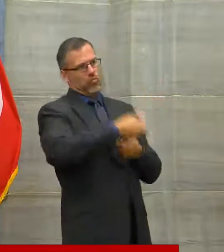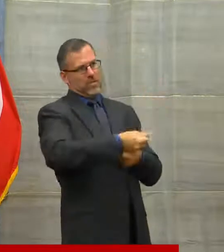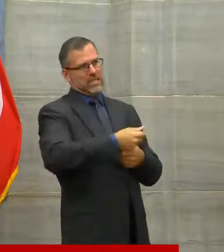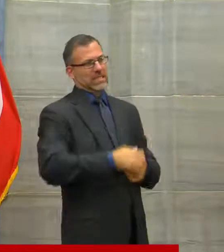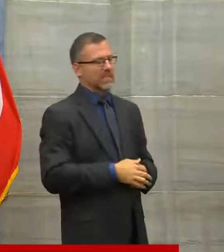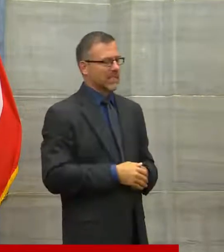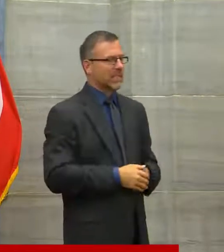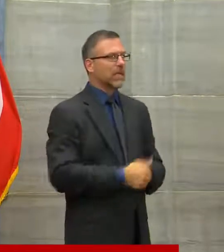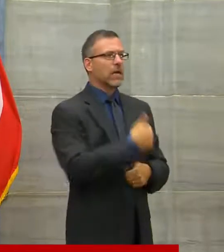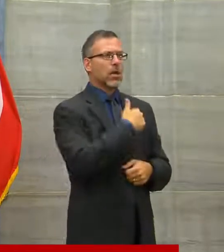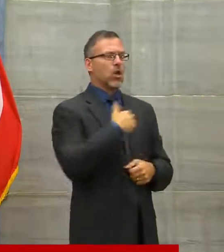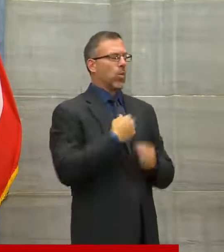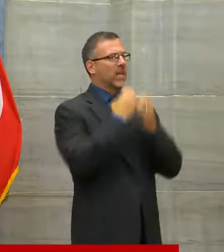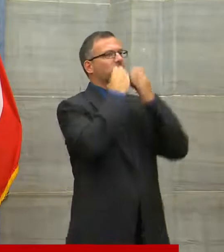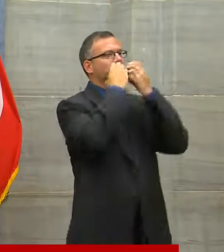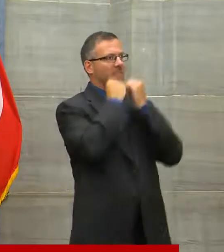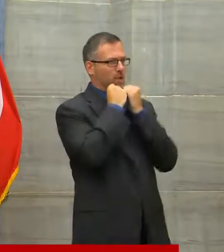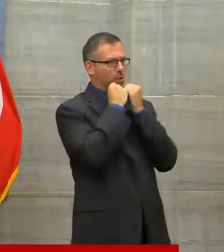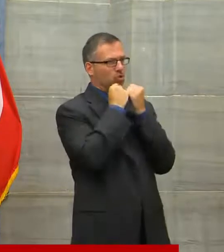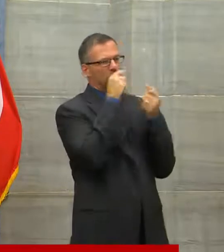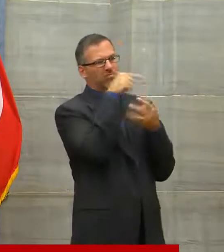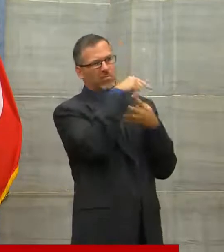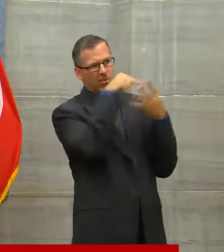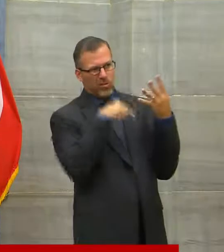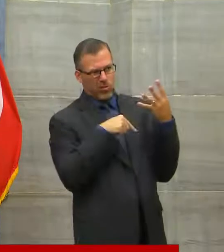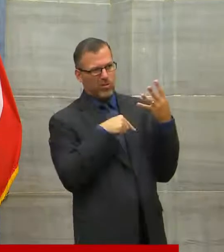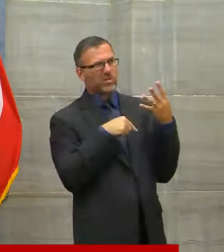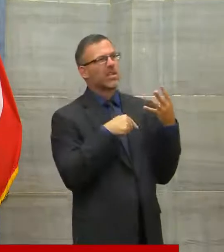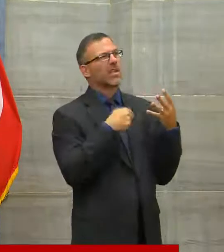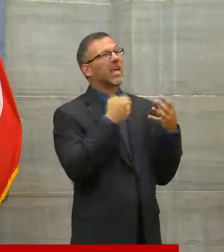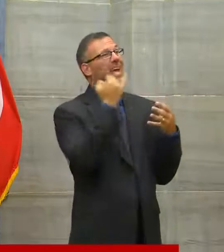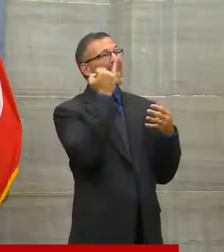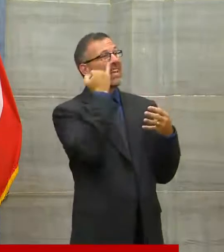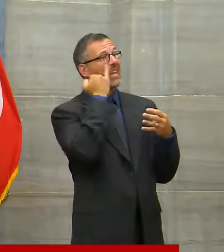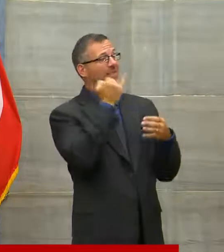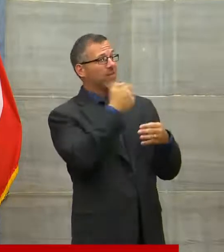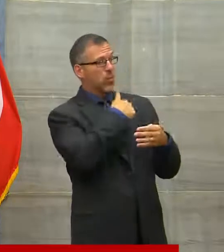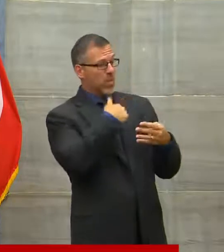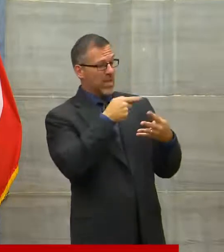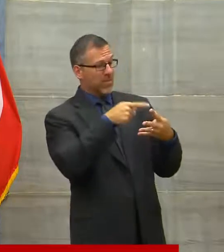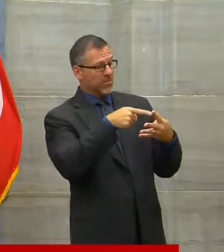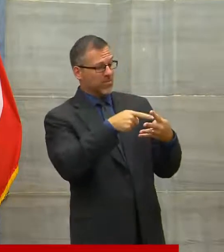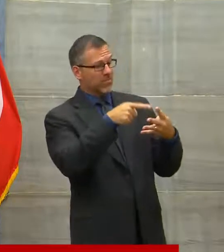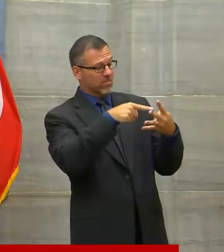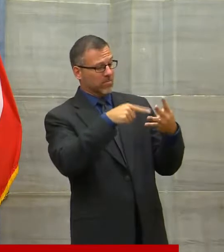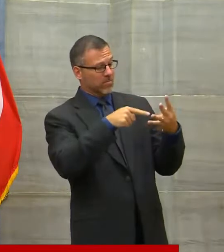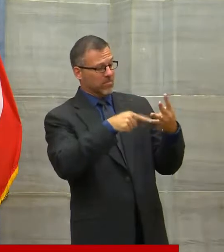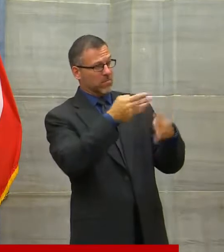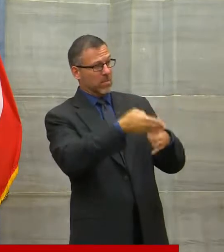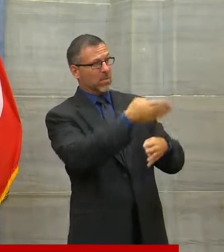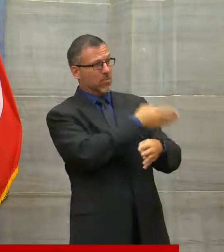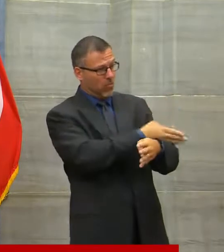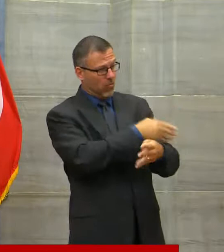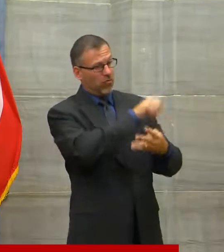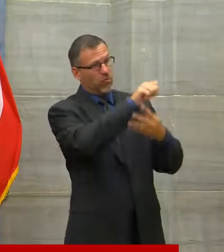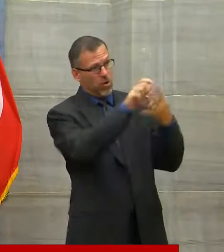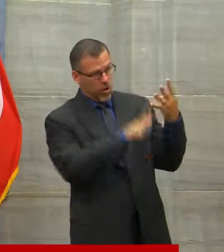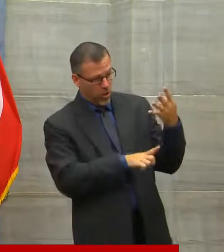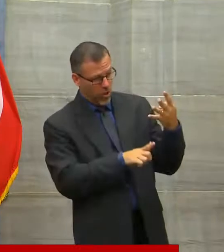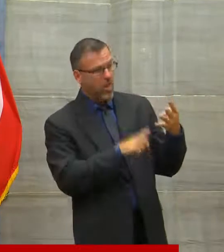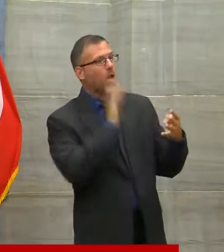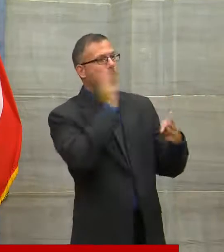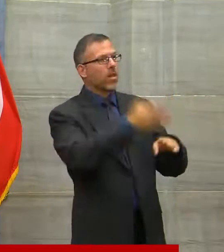principles and believe positive reforms improve our agencies, public safety,